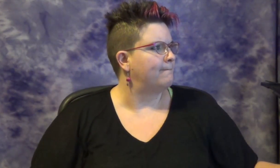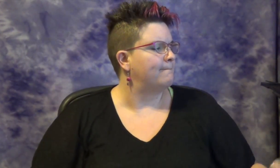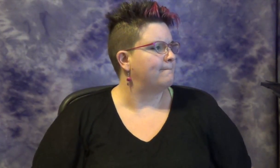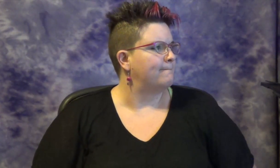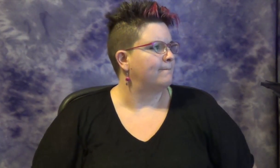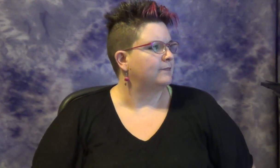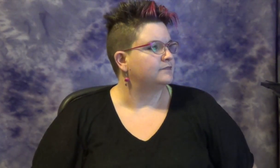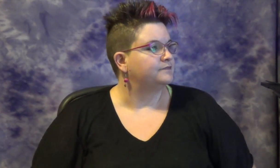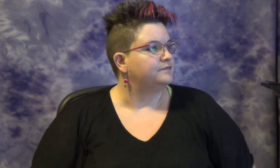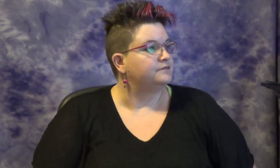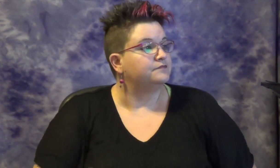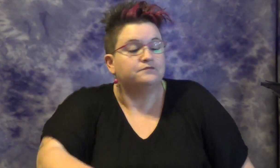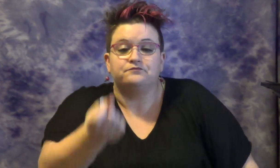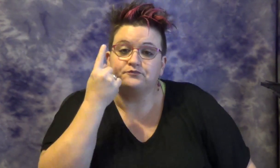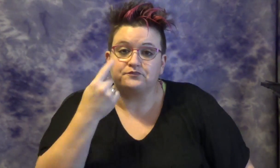continuum.